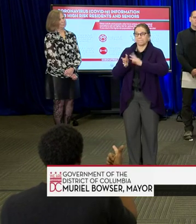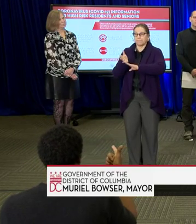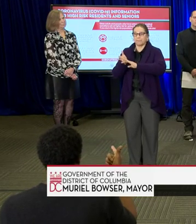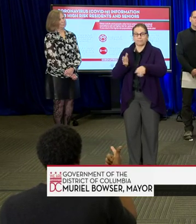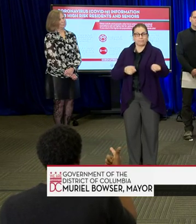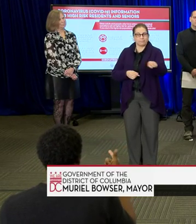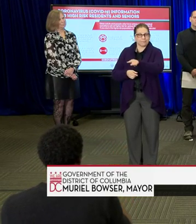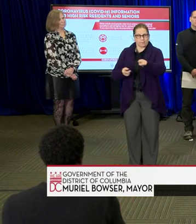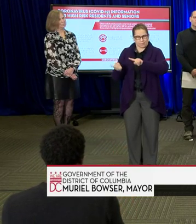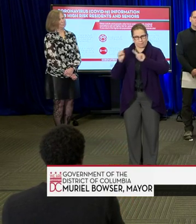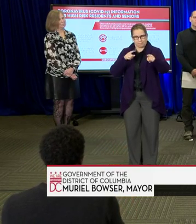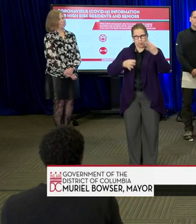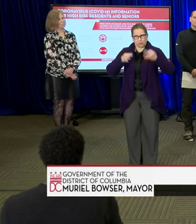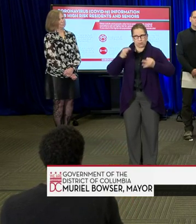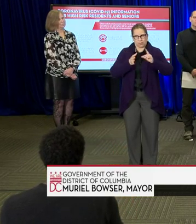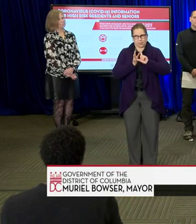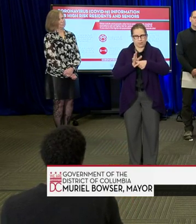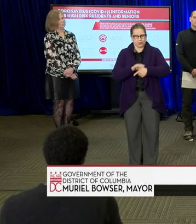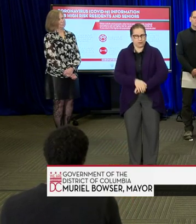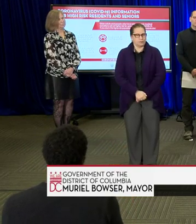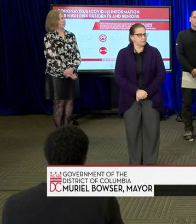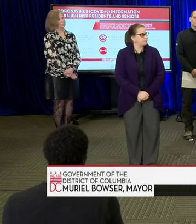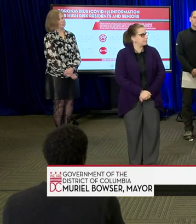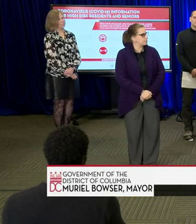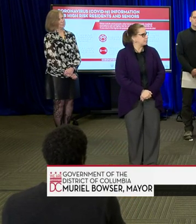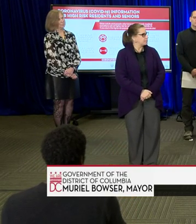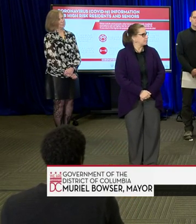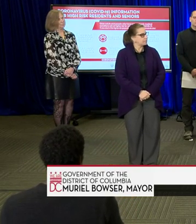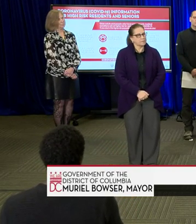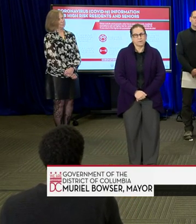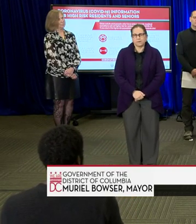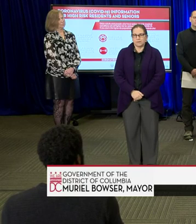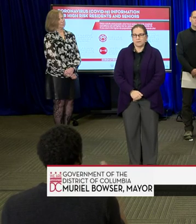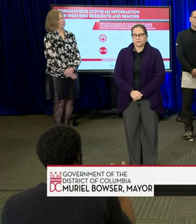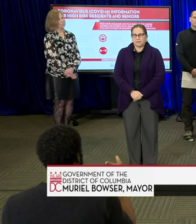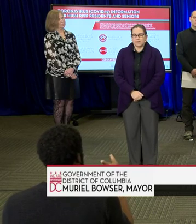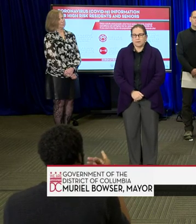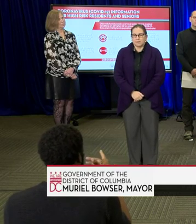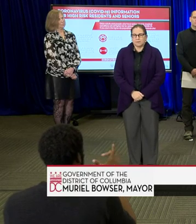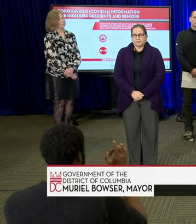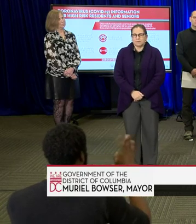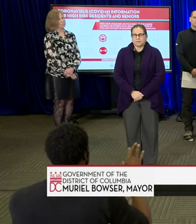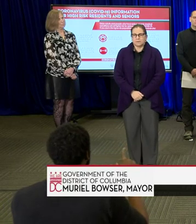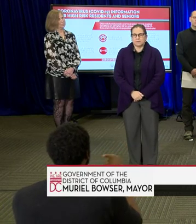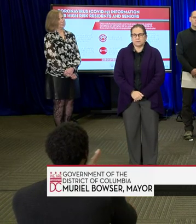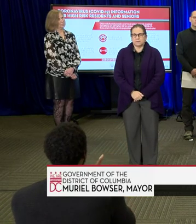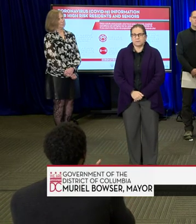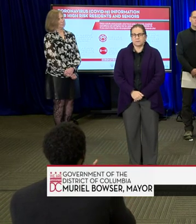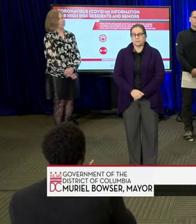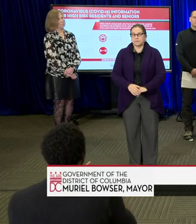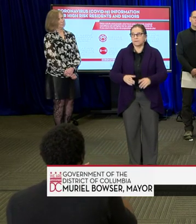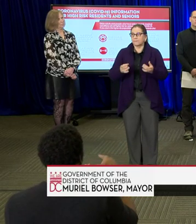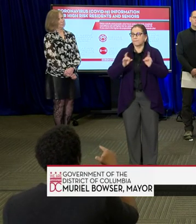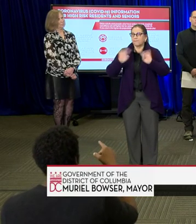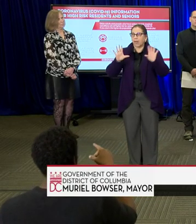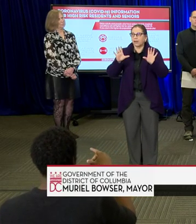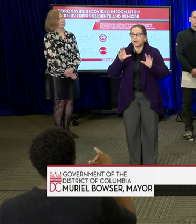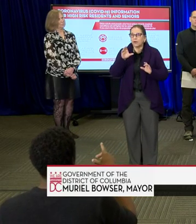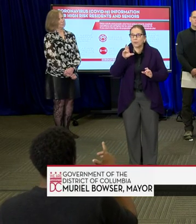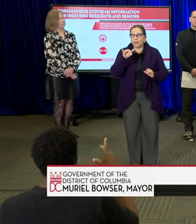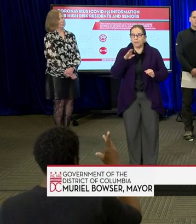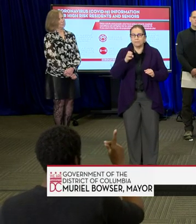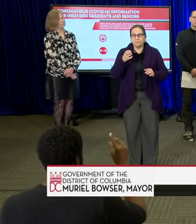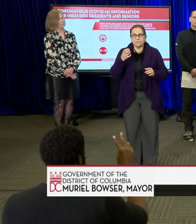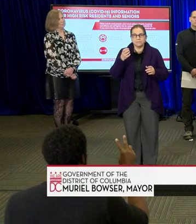number. There are still crimes that have to get, individuals will get arrested for, violent crimes, domestic violence